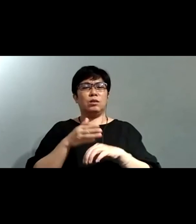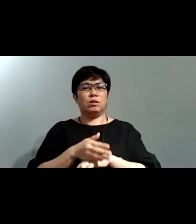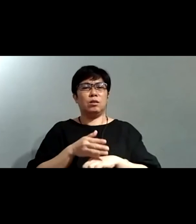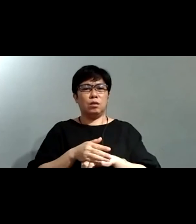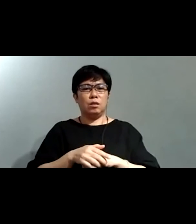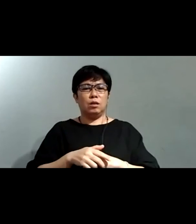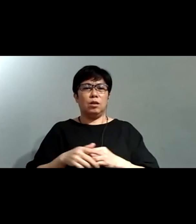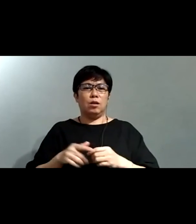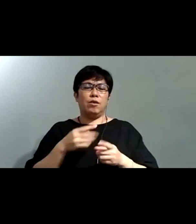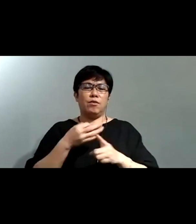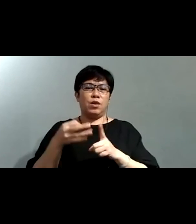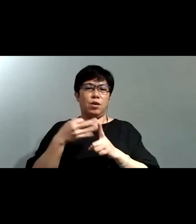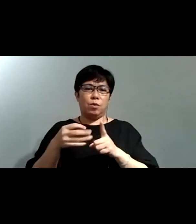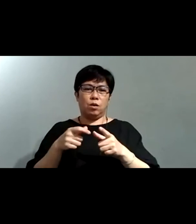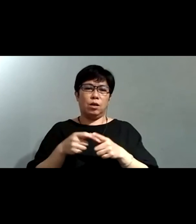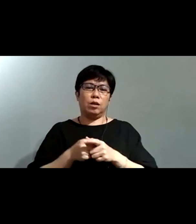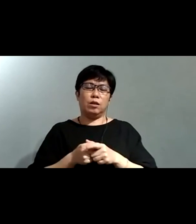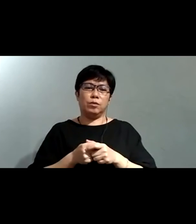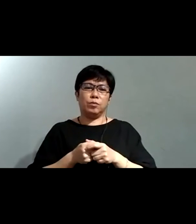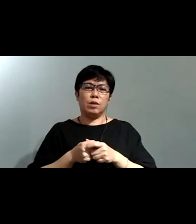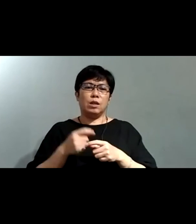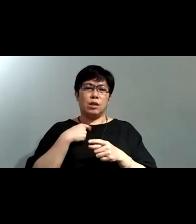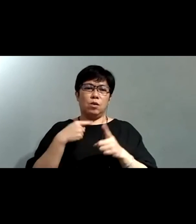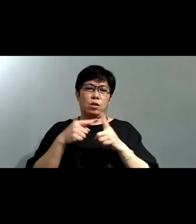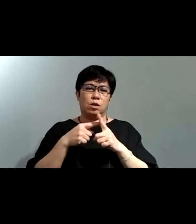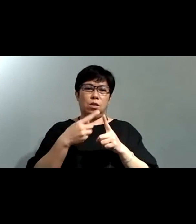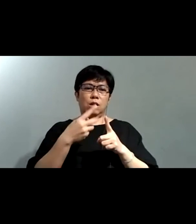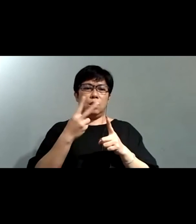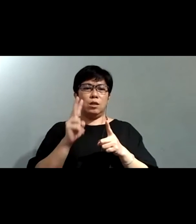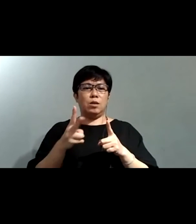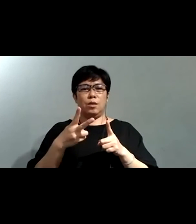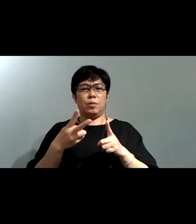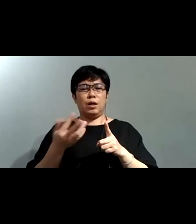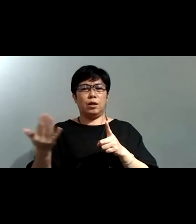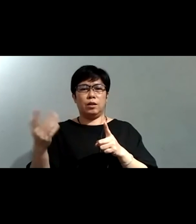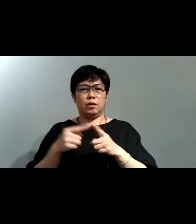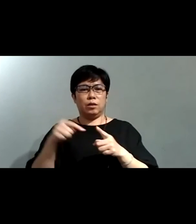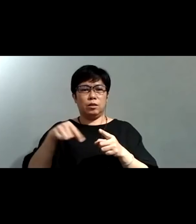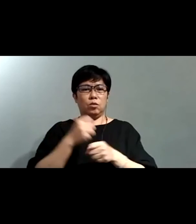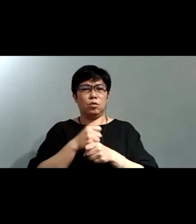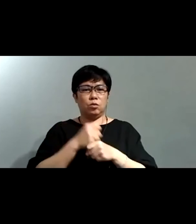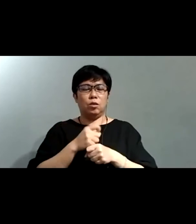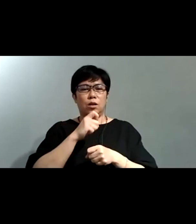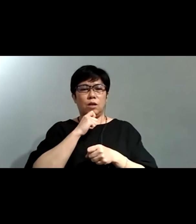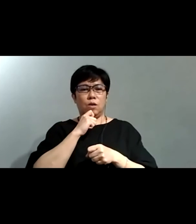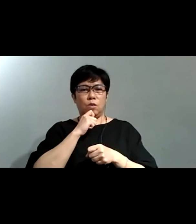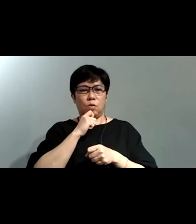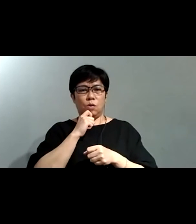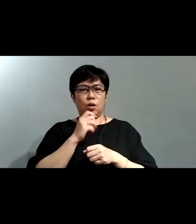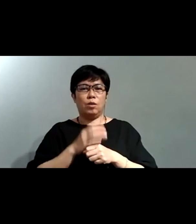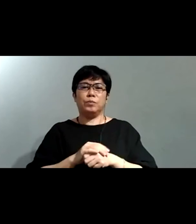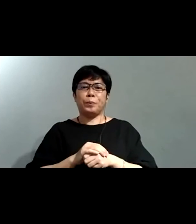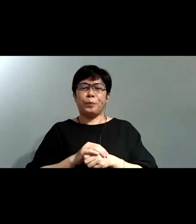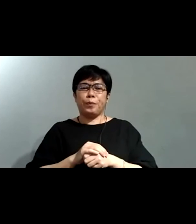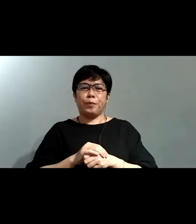250 people in Hong Kong. Some of them are disadvantaged group people. We are offering something which is now not being